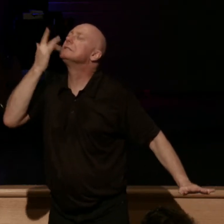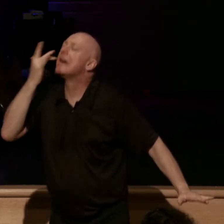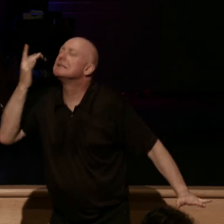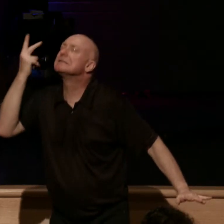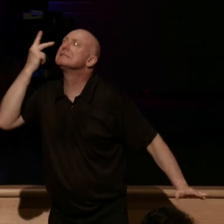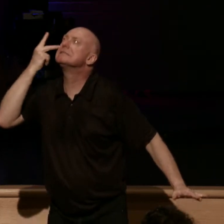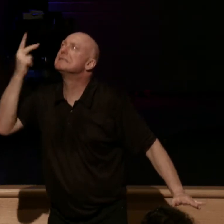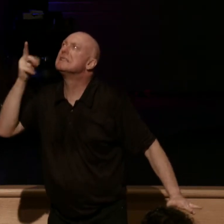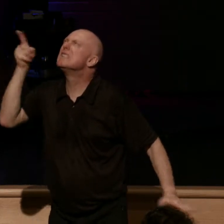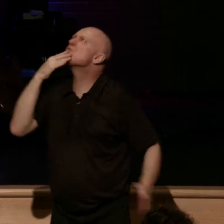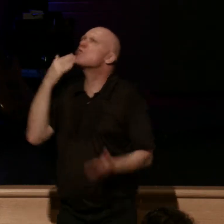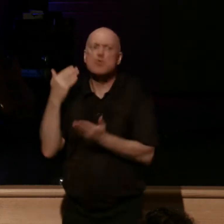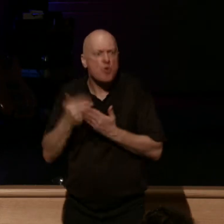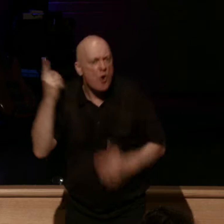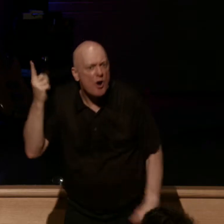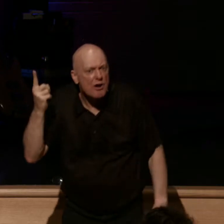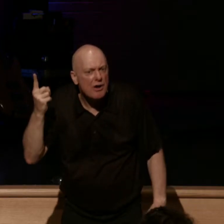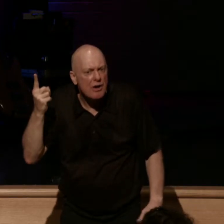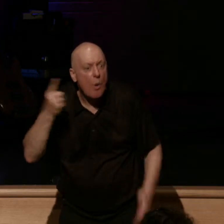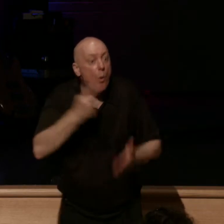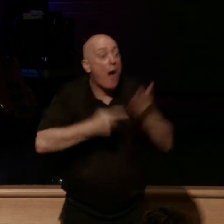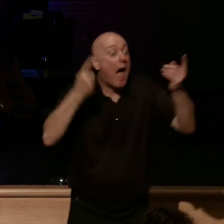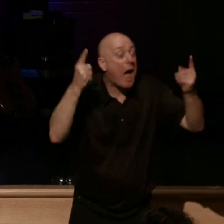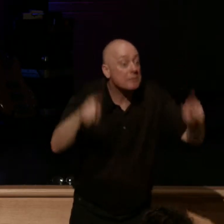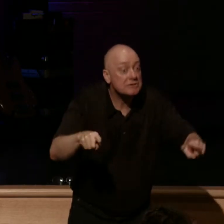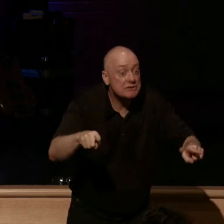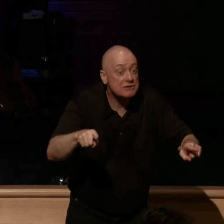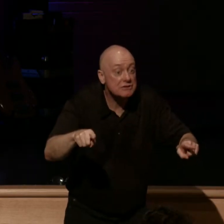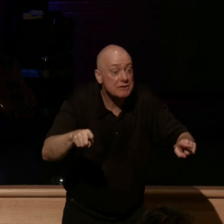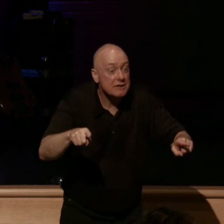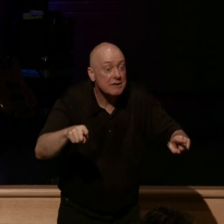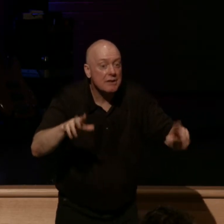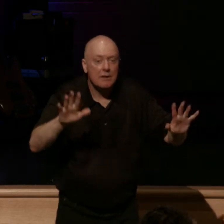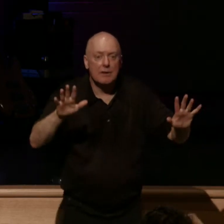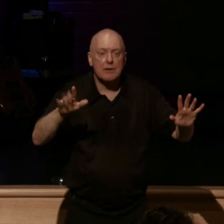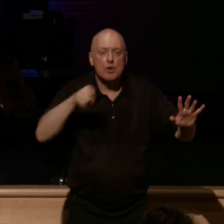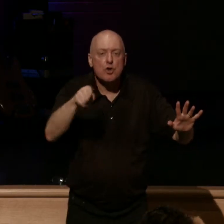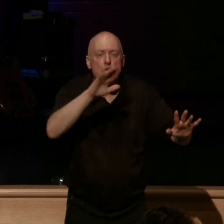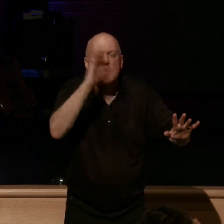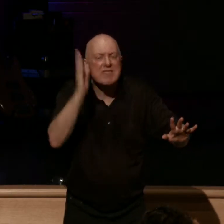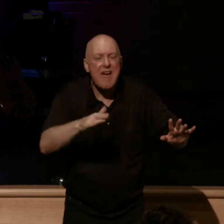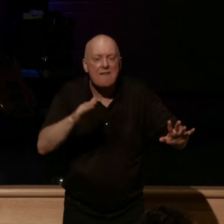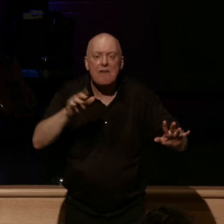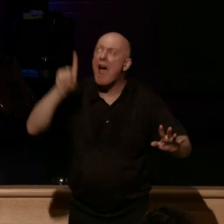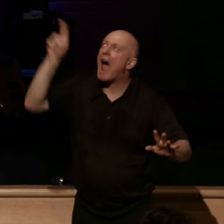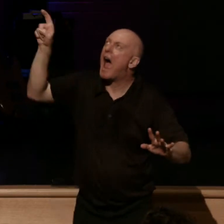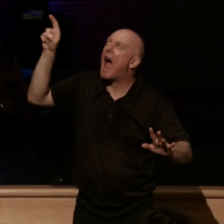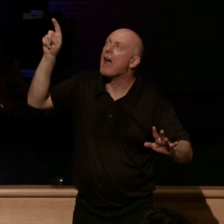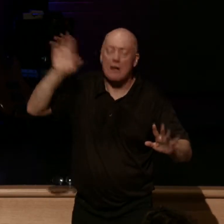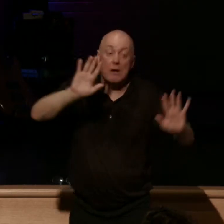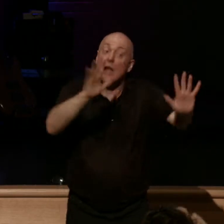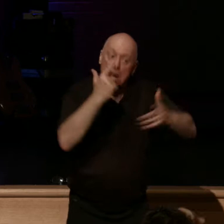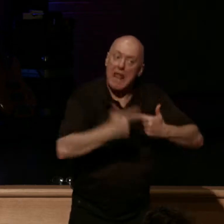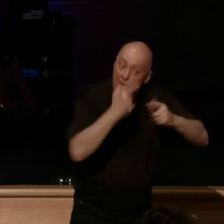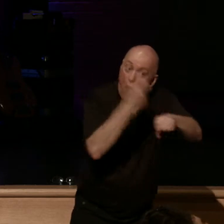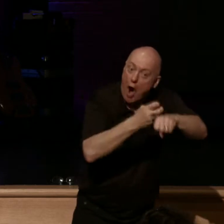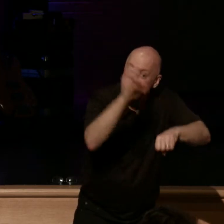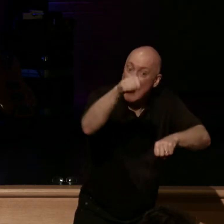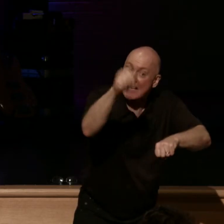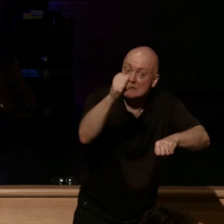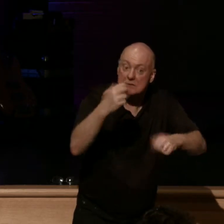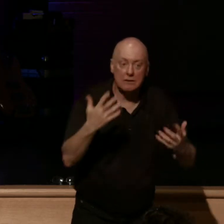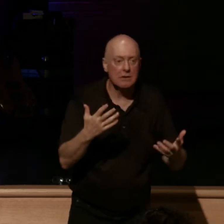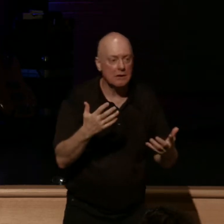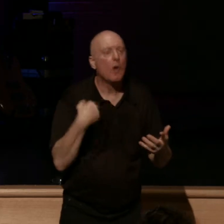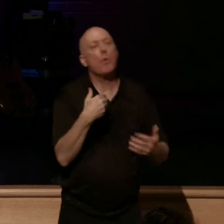Lord is good, when it actually happens, at the end of the day, you will never ask again. It doesn't mean life isn't hard sometimes. It doesn't